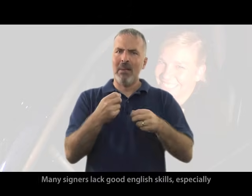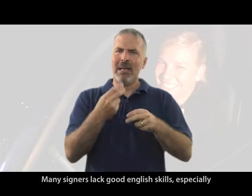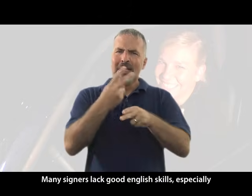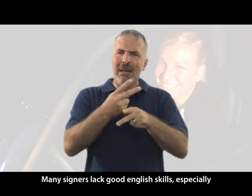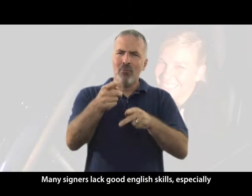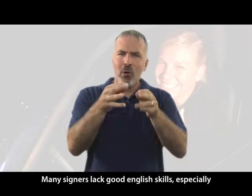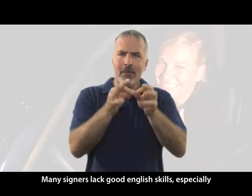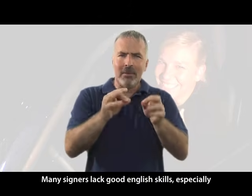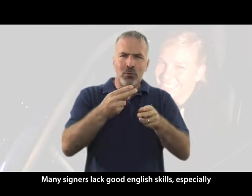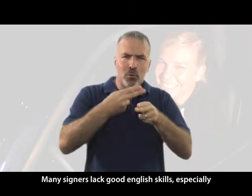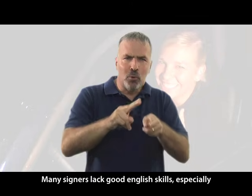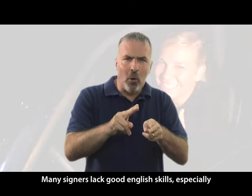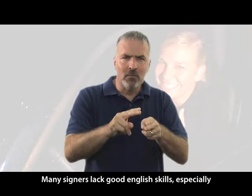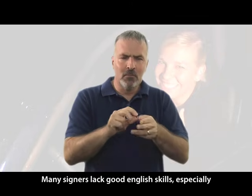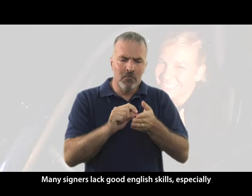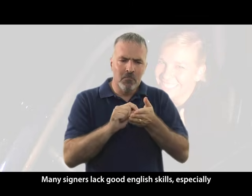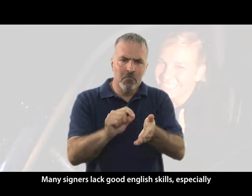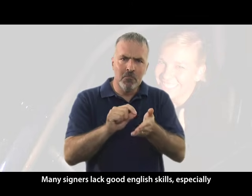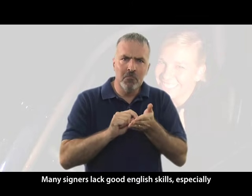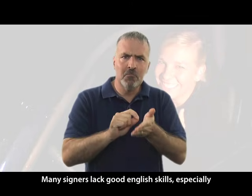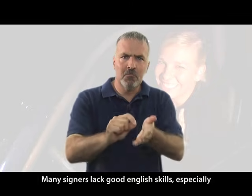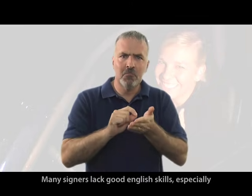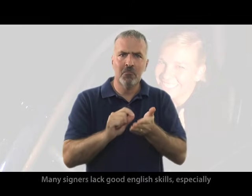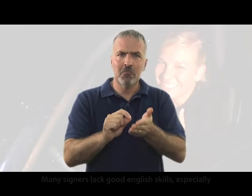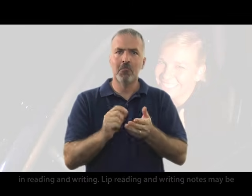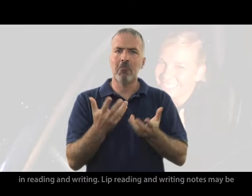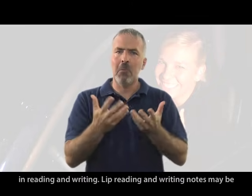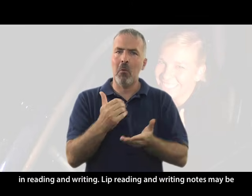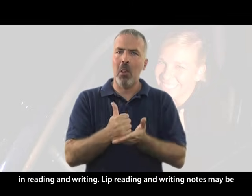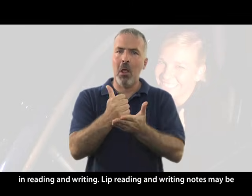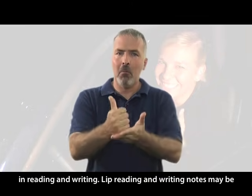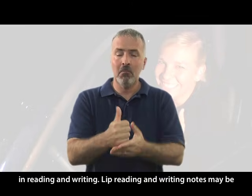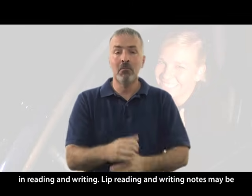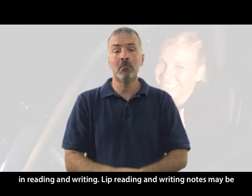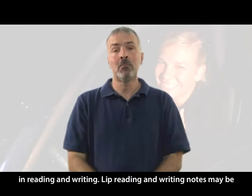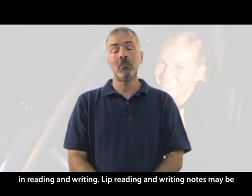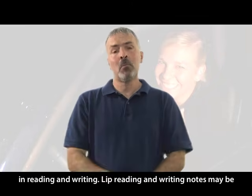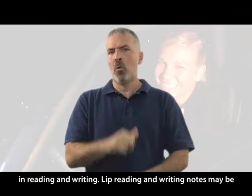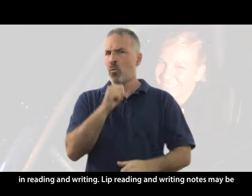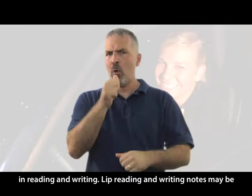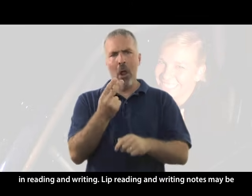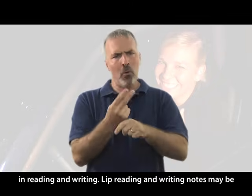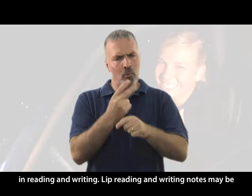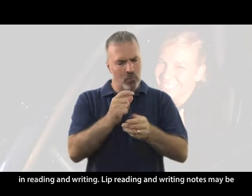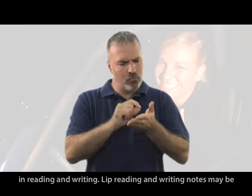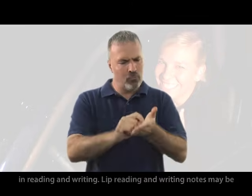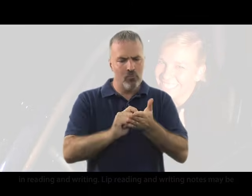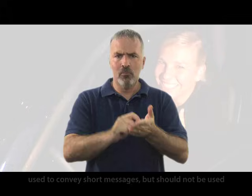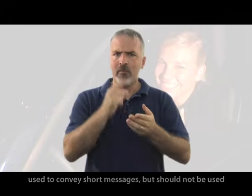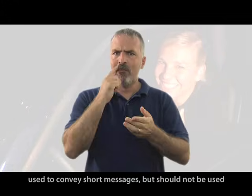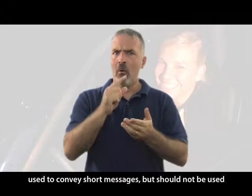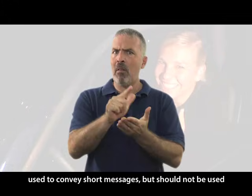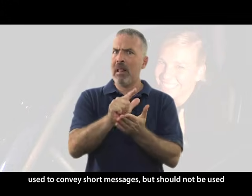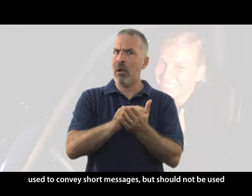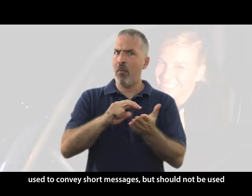Many signers lack good English skills, especially in reading and writing. Lip reading and writing notes may be used to convey